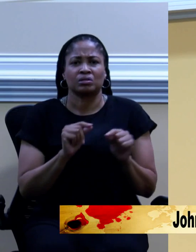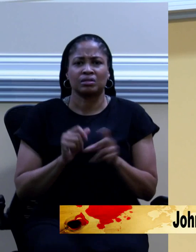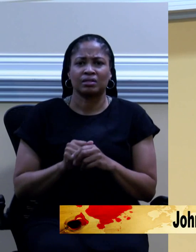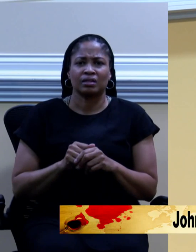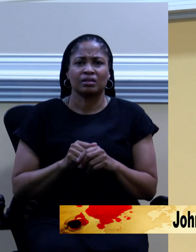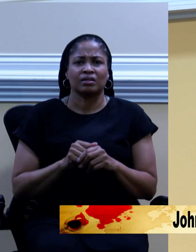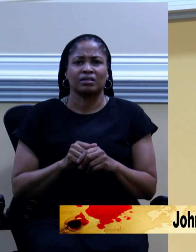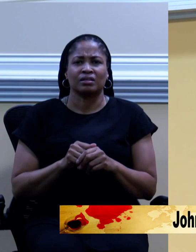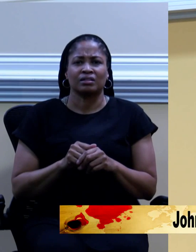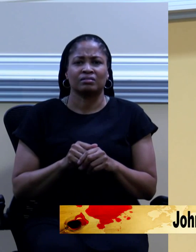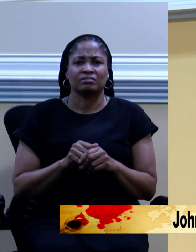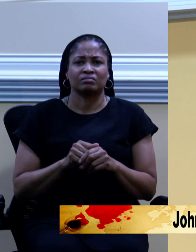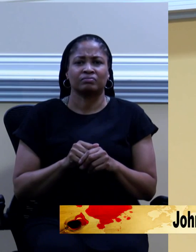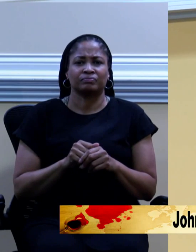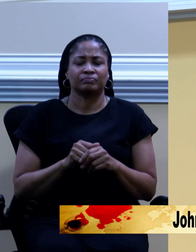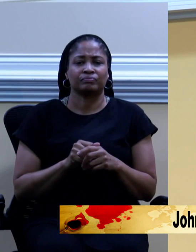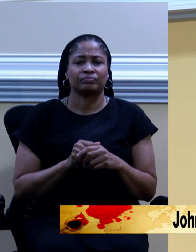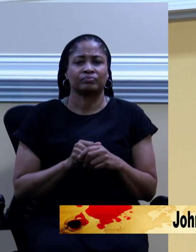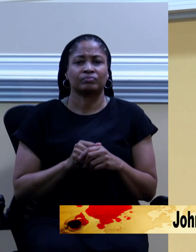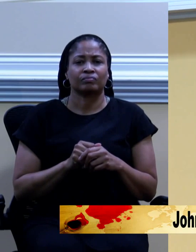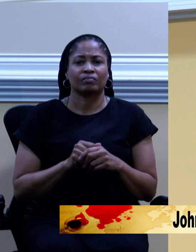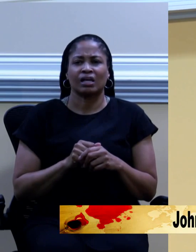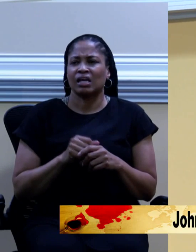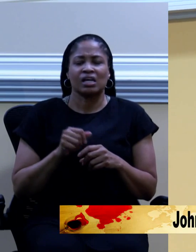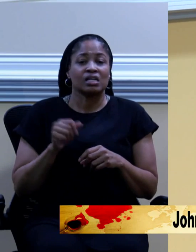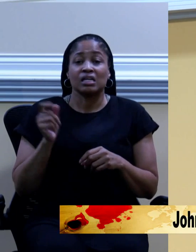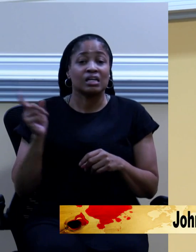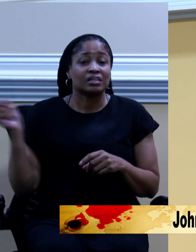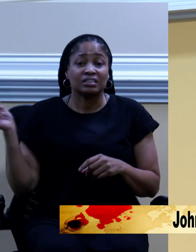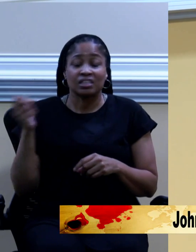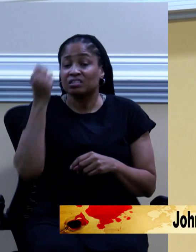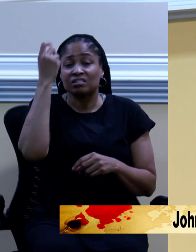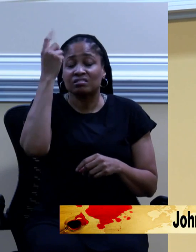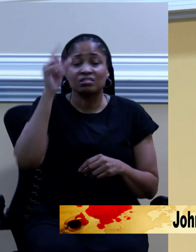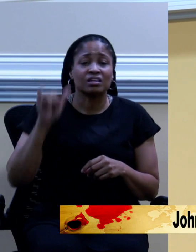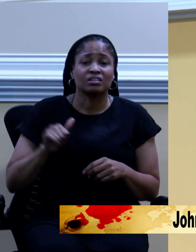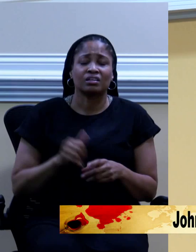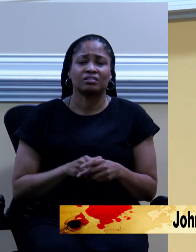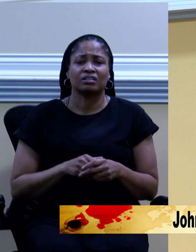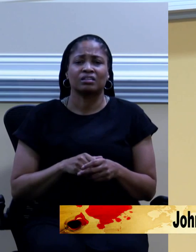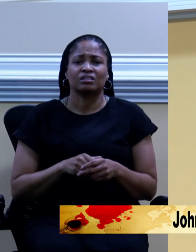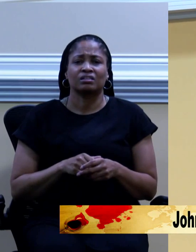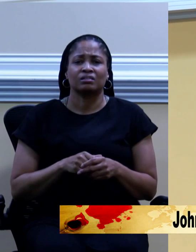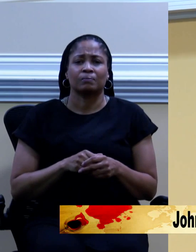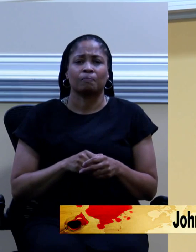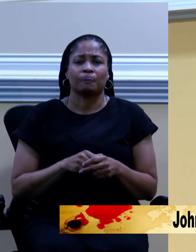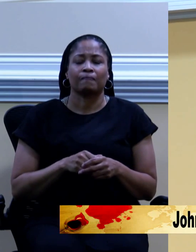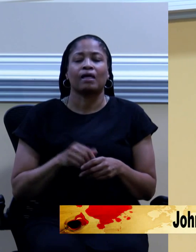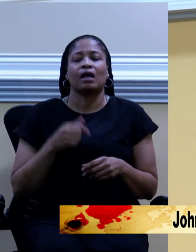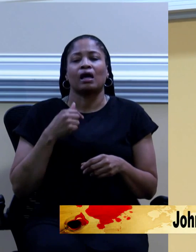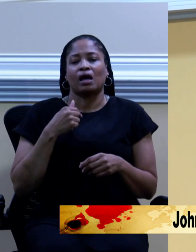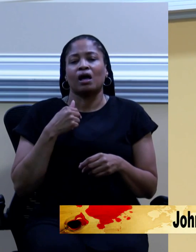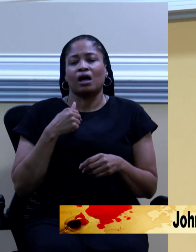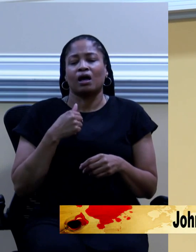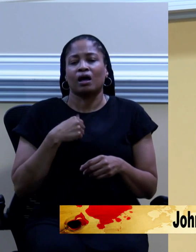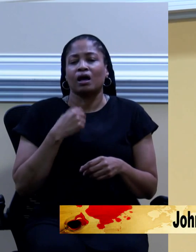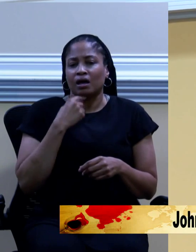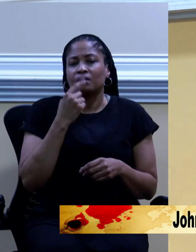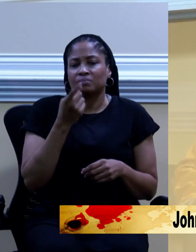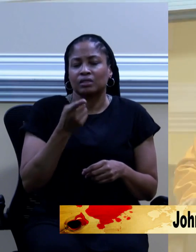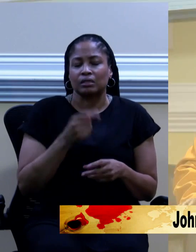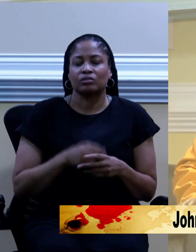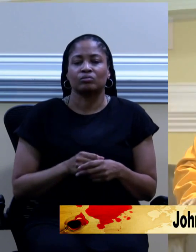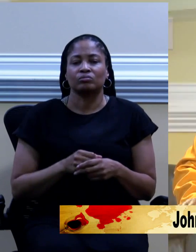offend you? Even his disciples, they didn't understand that. So he said, does this offend you? So I'm going to come clean with you. Skip down to verse